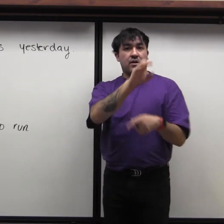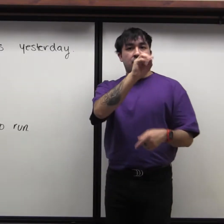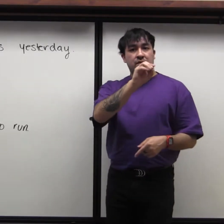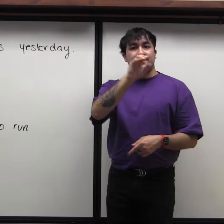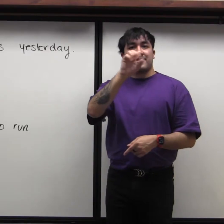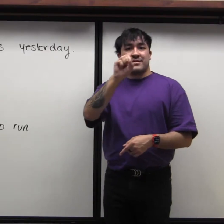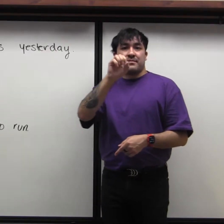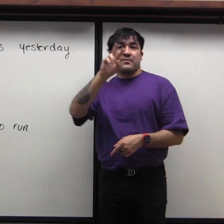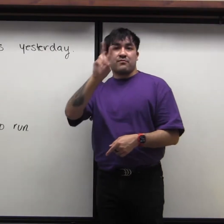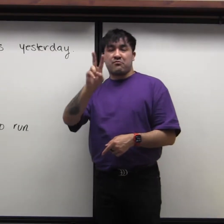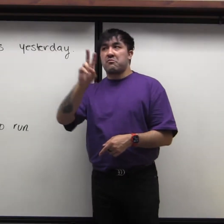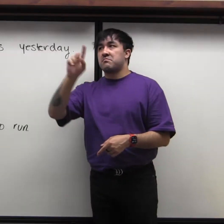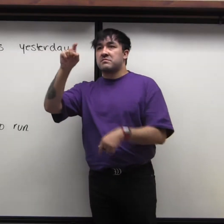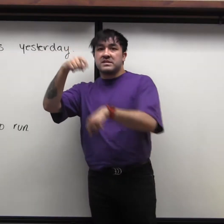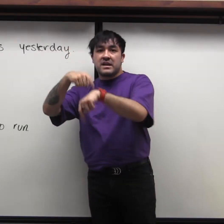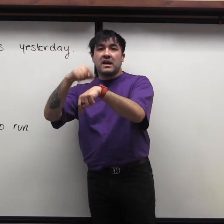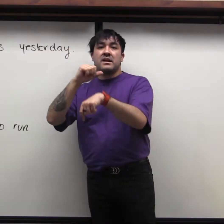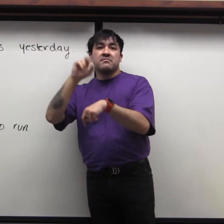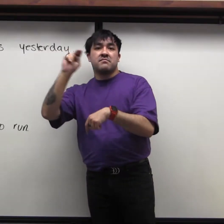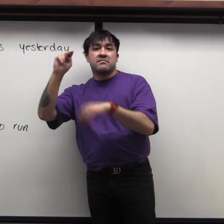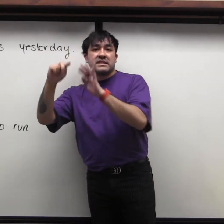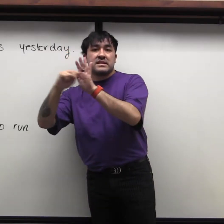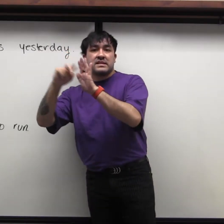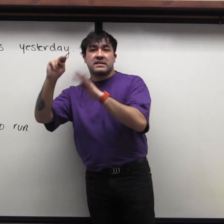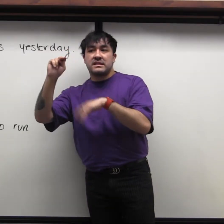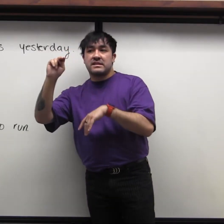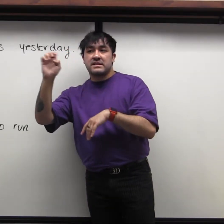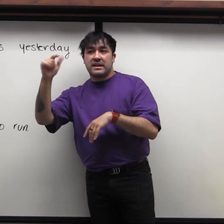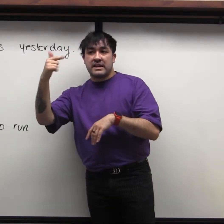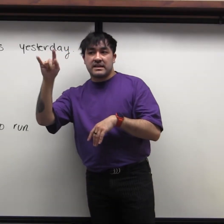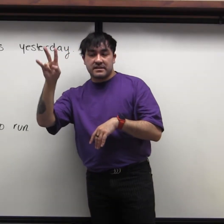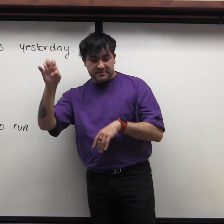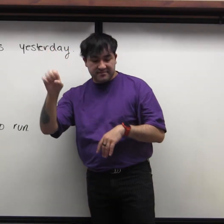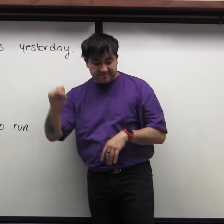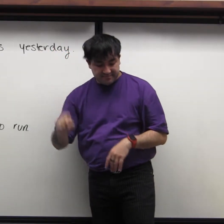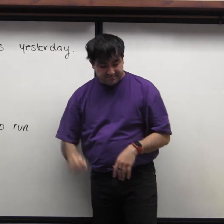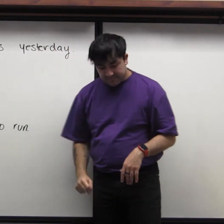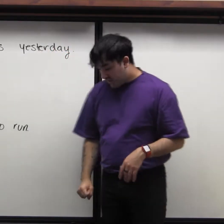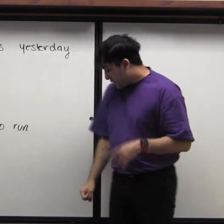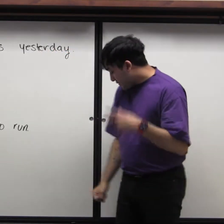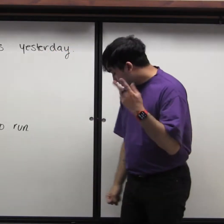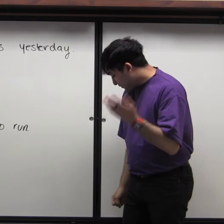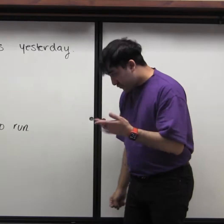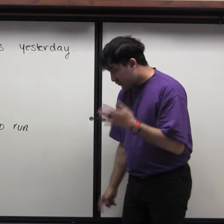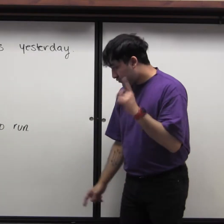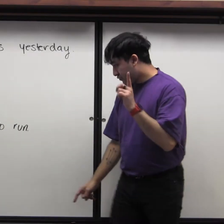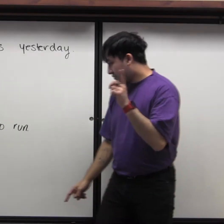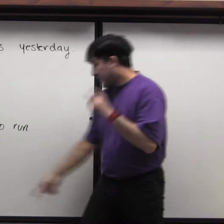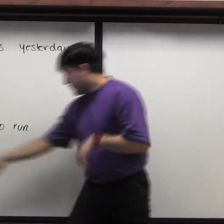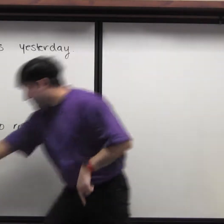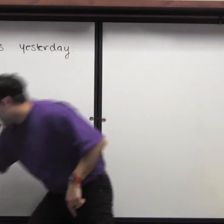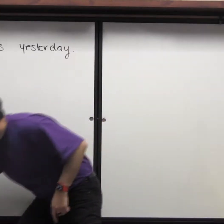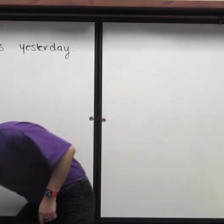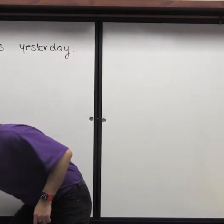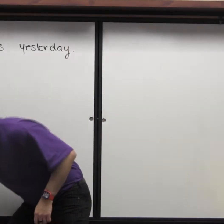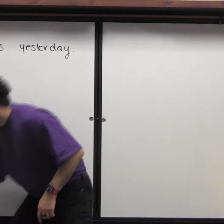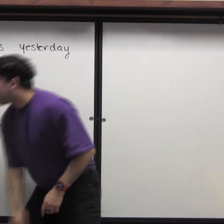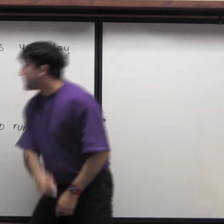is identify the object, the subject, the verb, and now we're going to also add the time. But don't remember, there's also negatives, there's